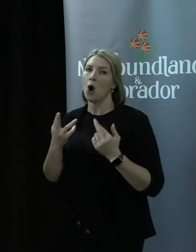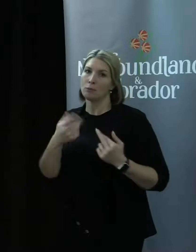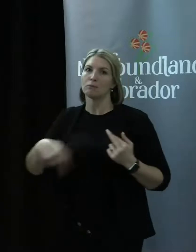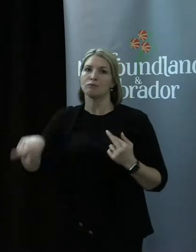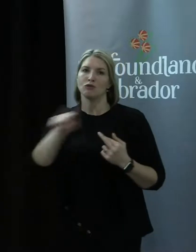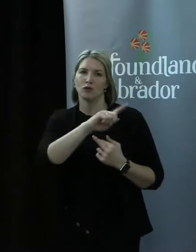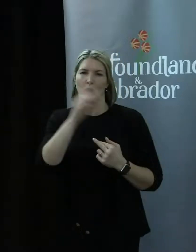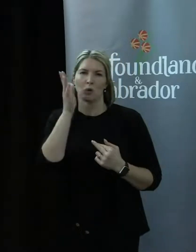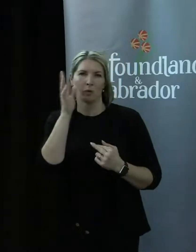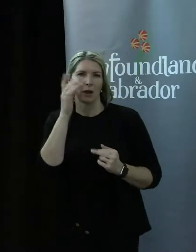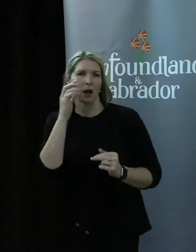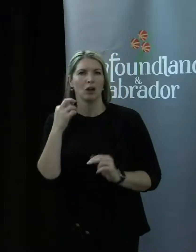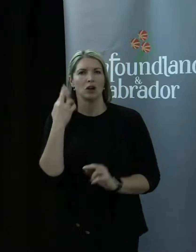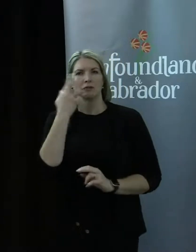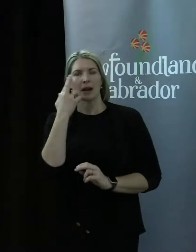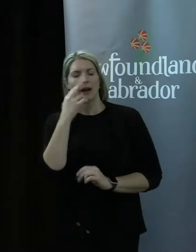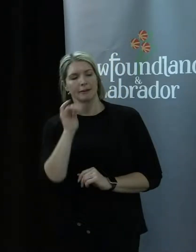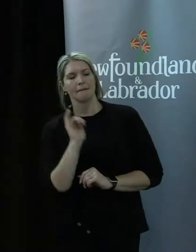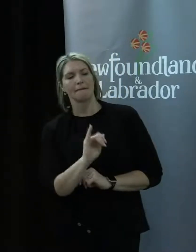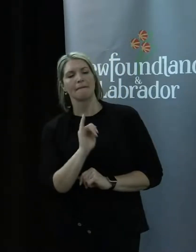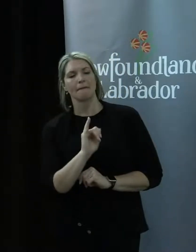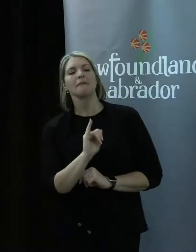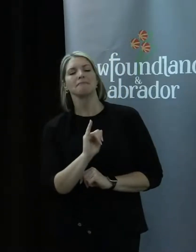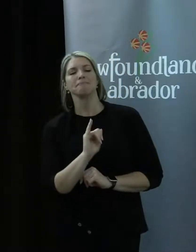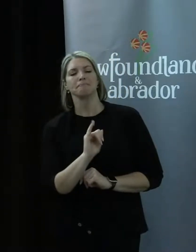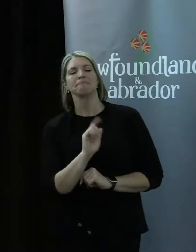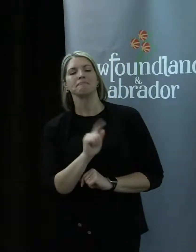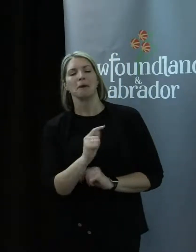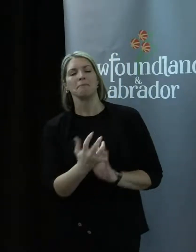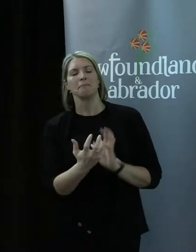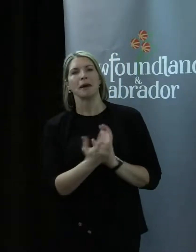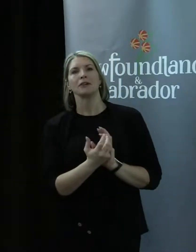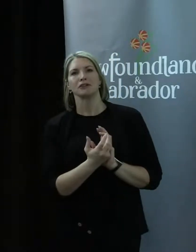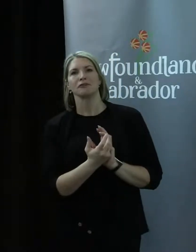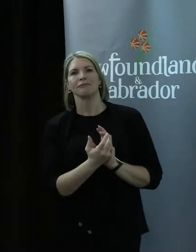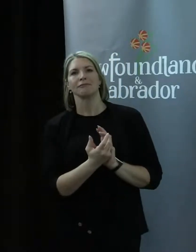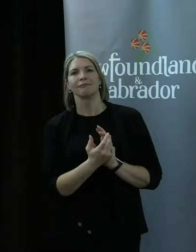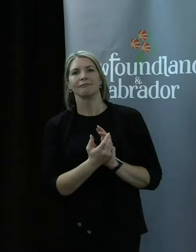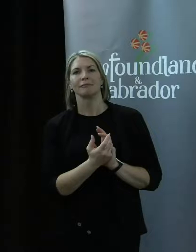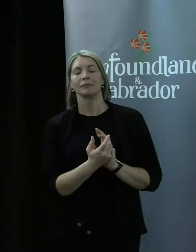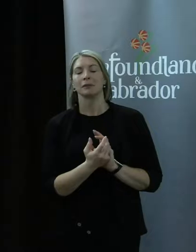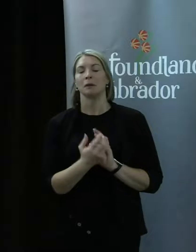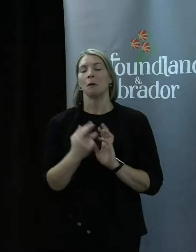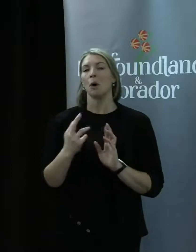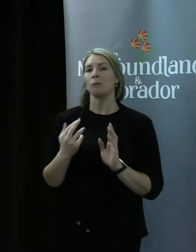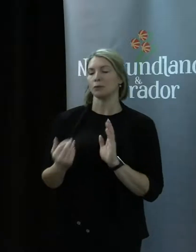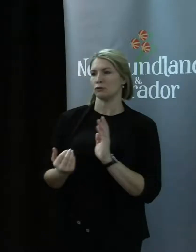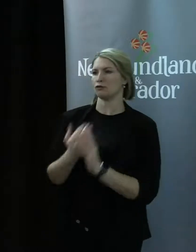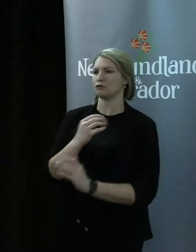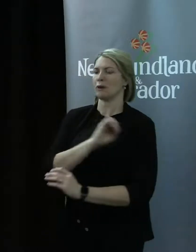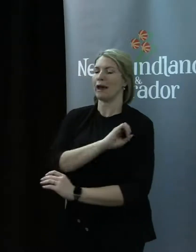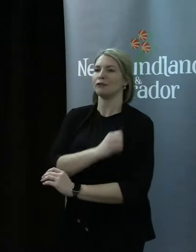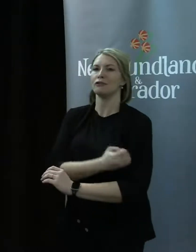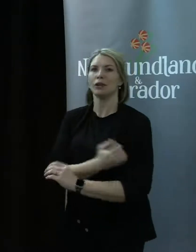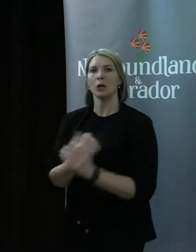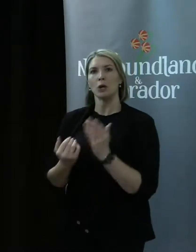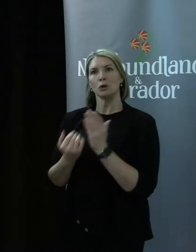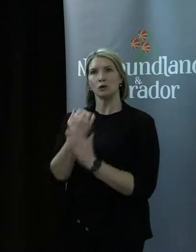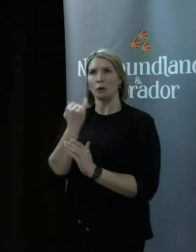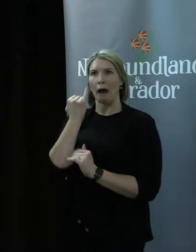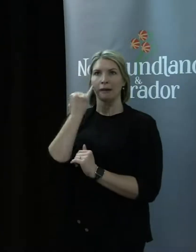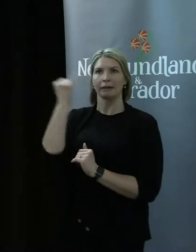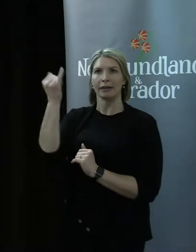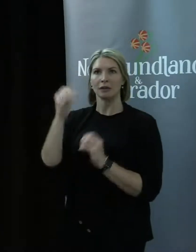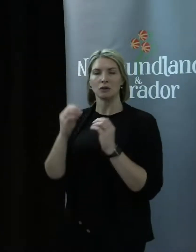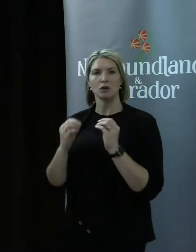vision, and that what you'll find will be a renewed sense of energy and optimism for